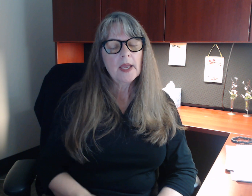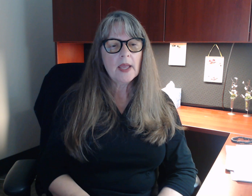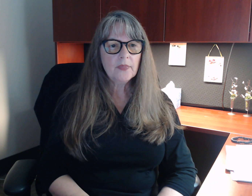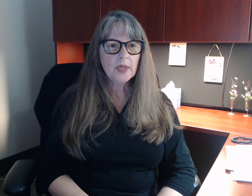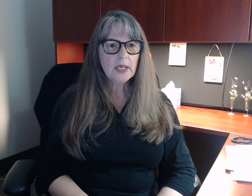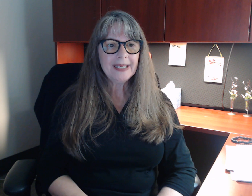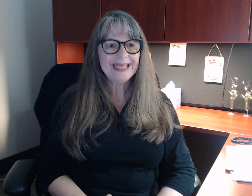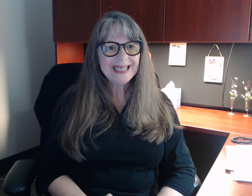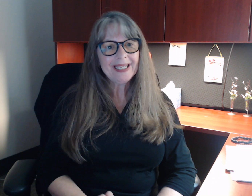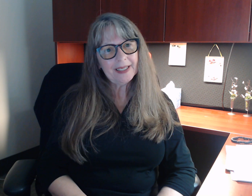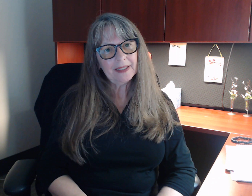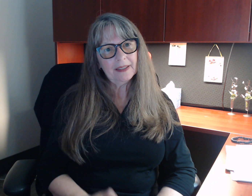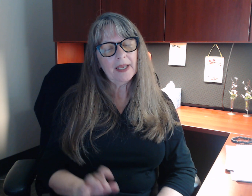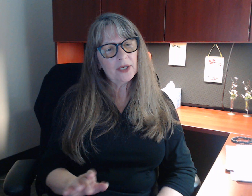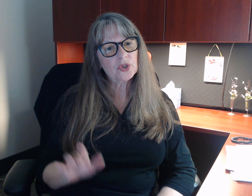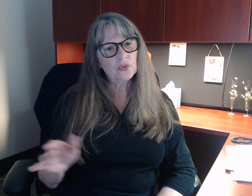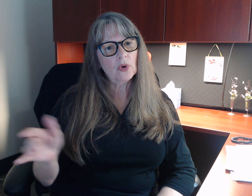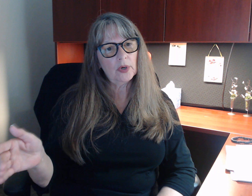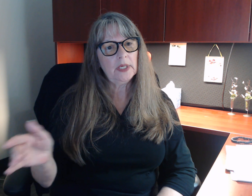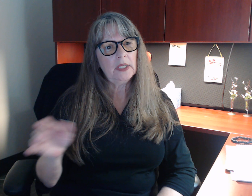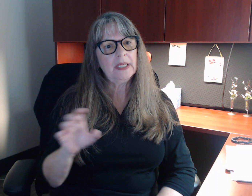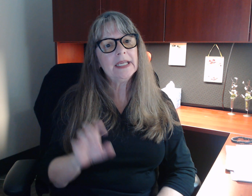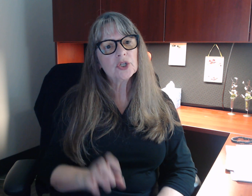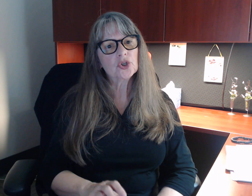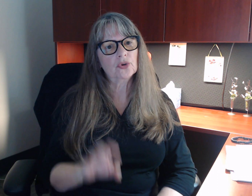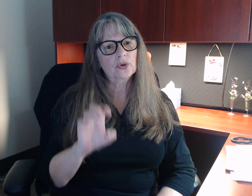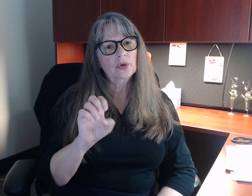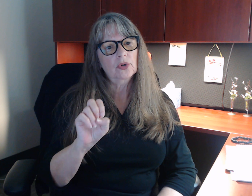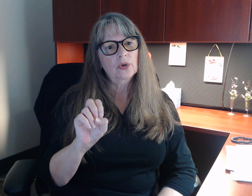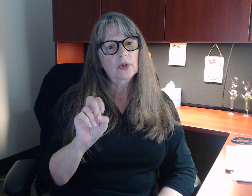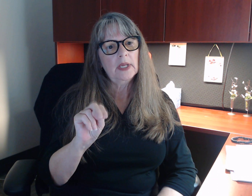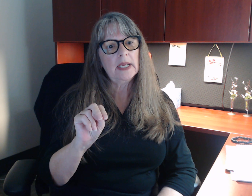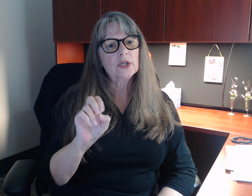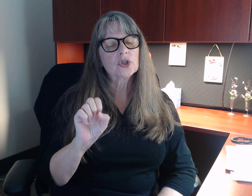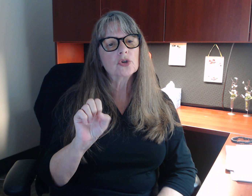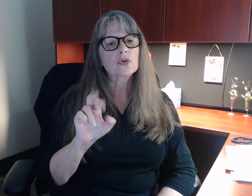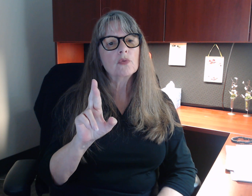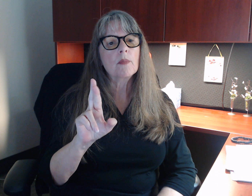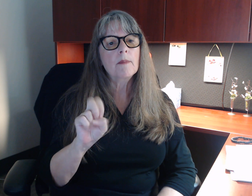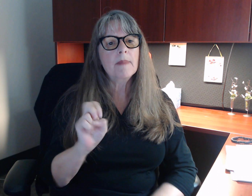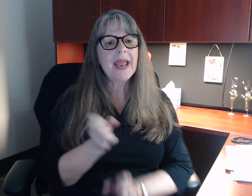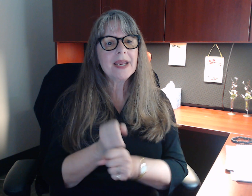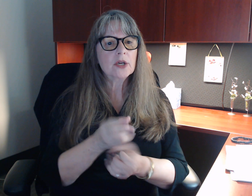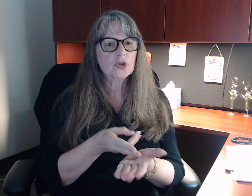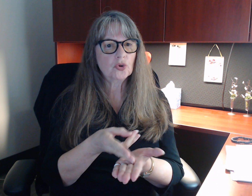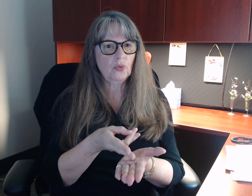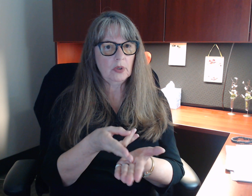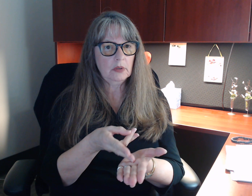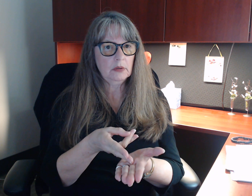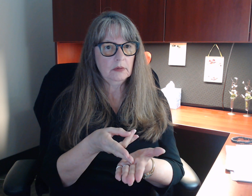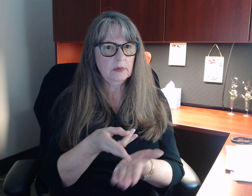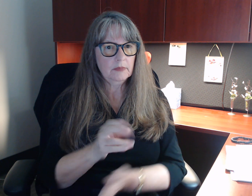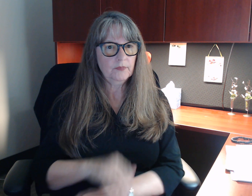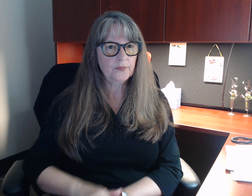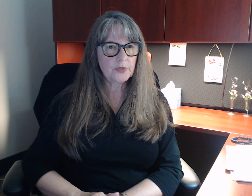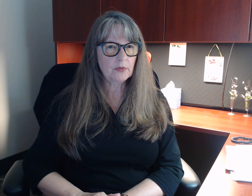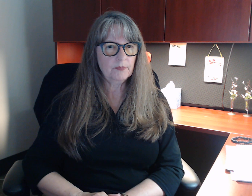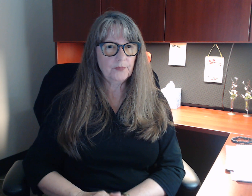And then E-N-S-U-R-E, insure, is to make sure. So I hope